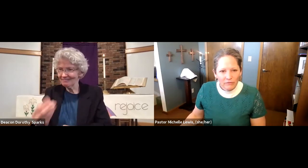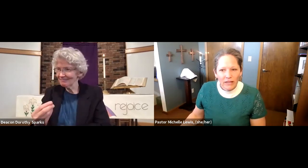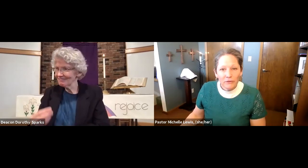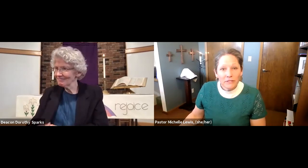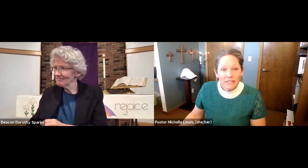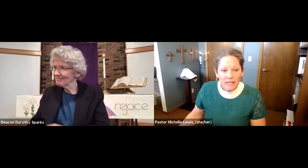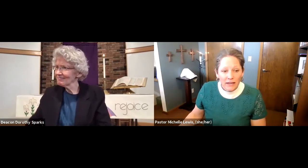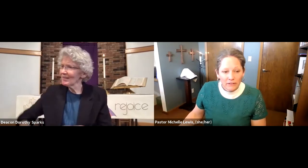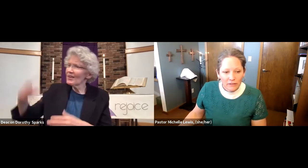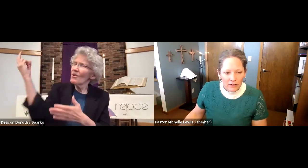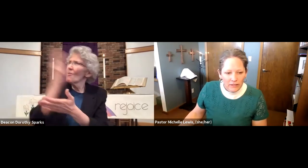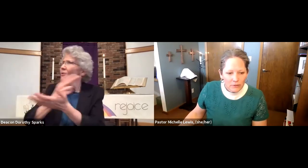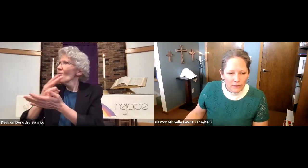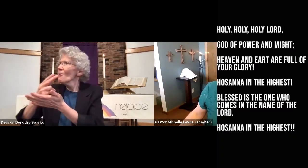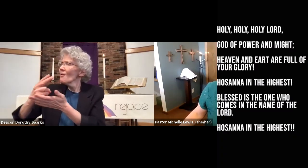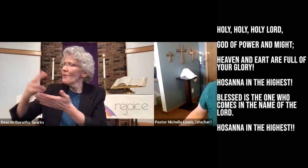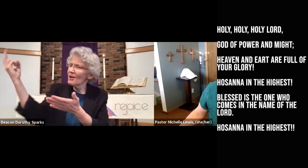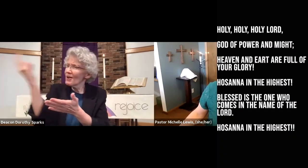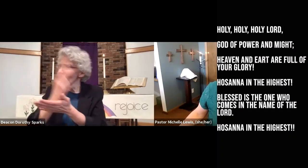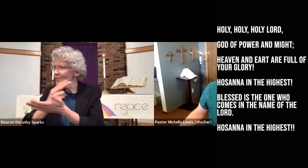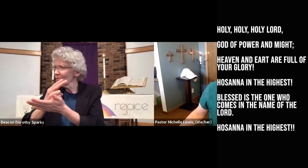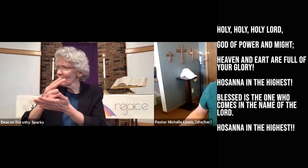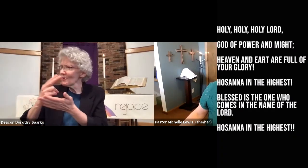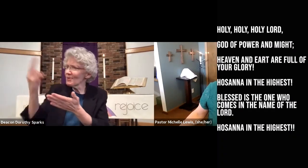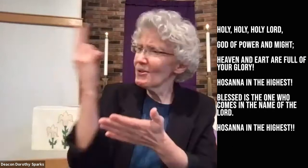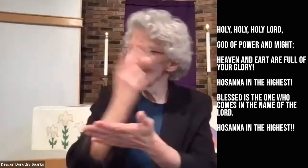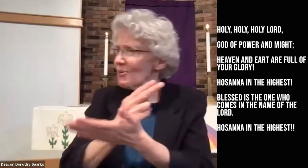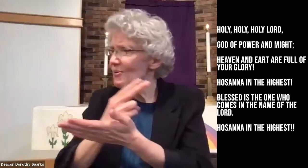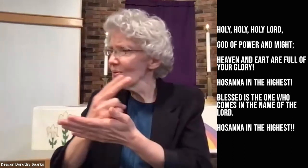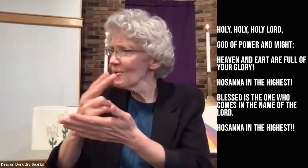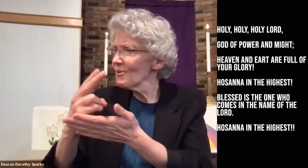hymn. We invite you to sign along. This will not be voiced.